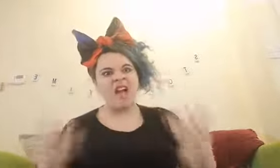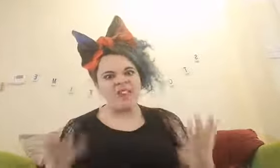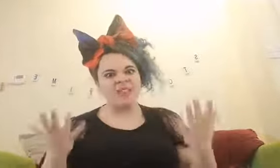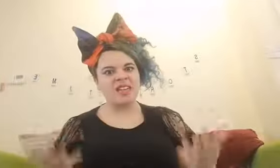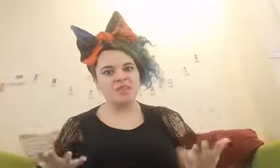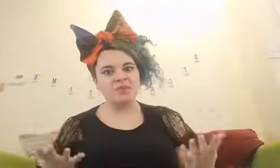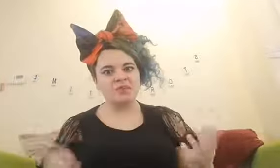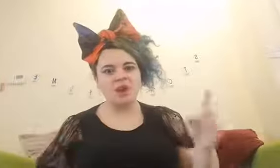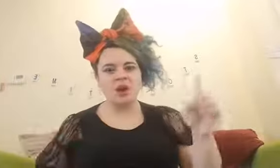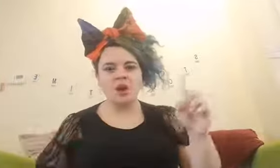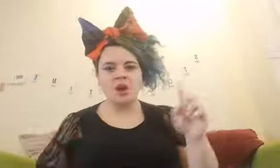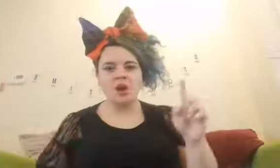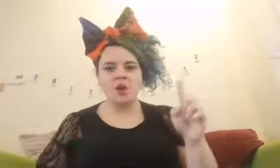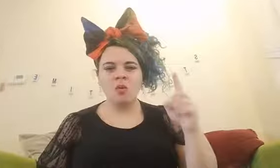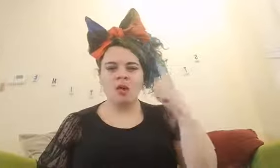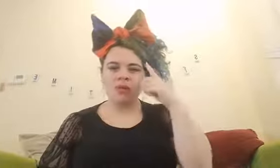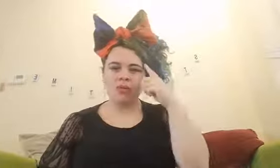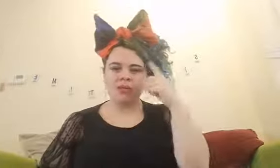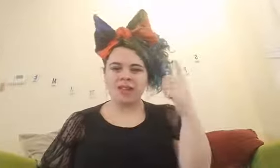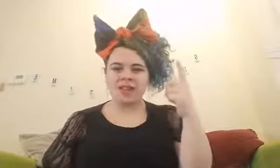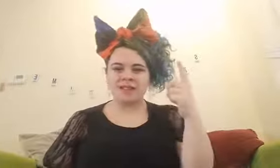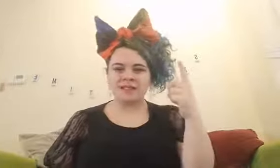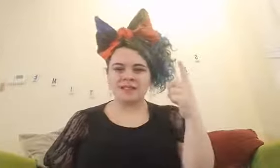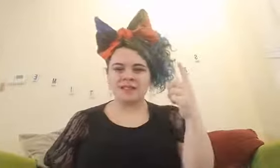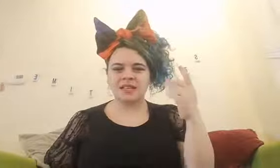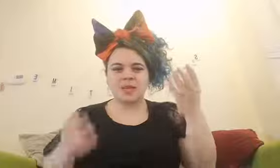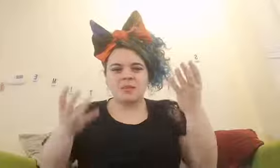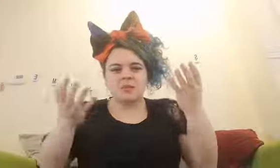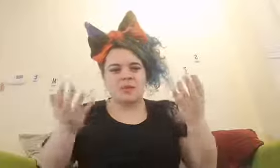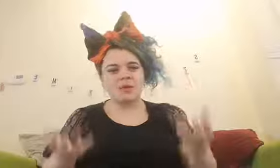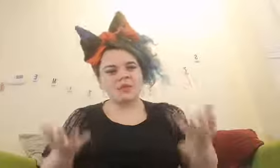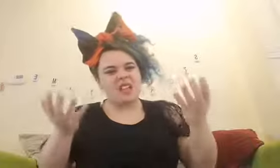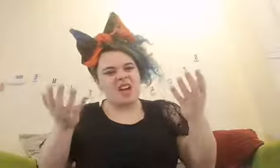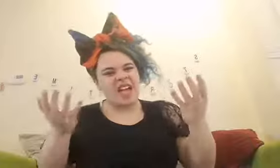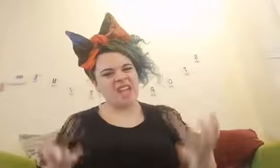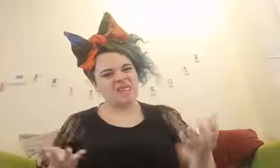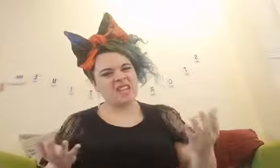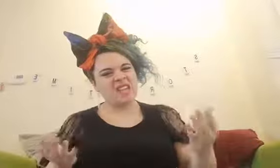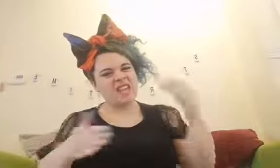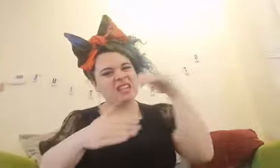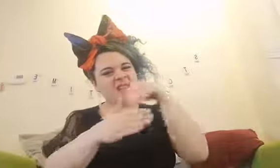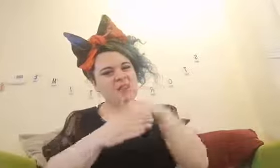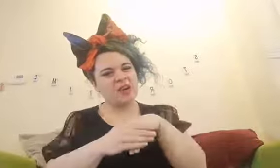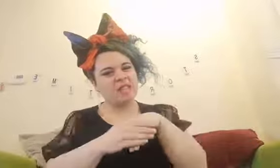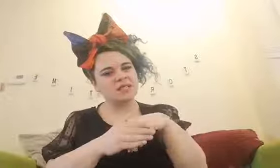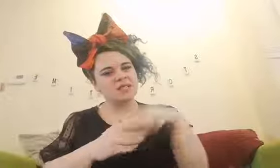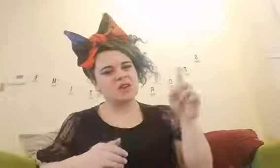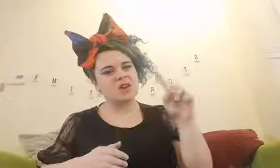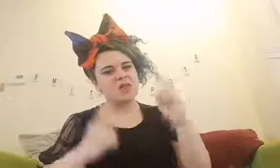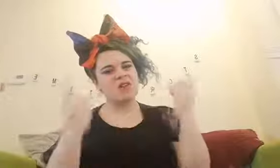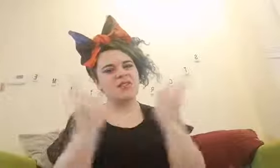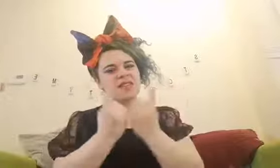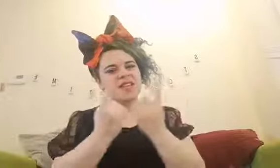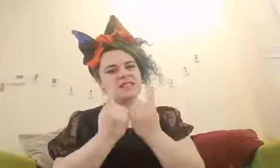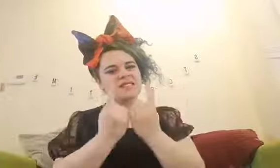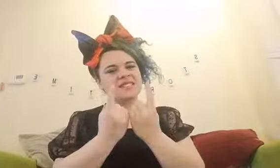heavy. What things can they put that are heavy in his pocket? What things can